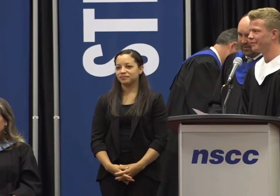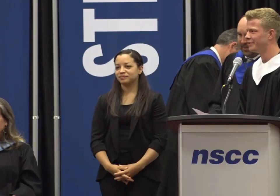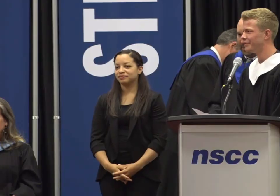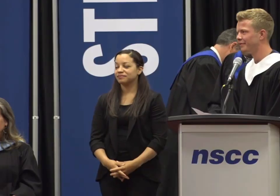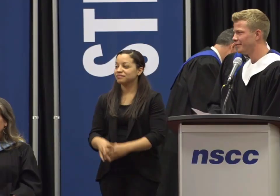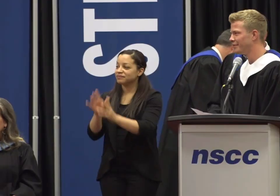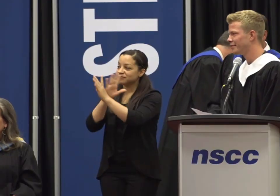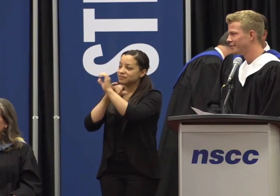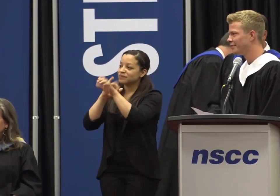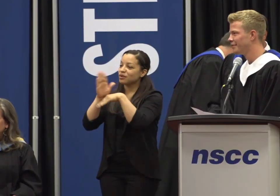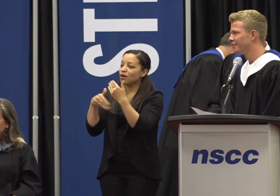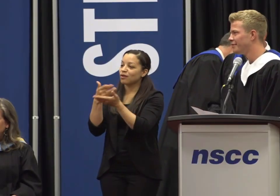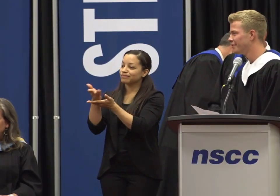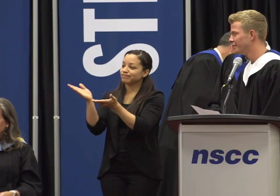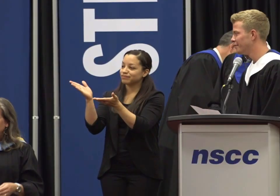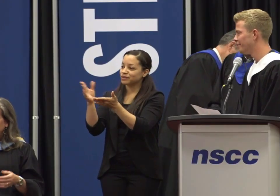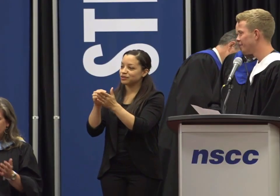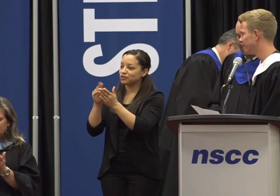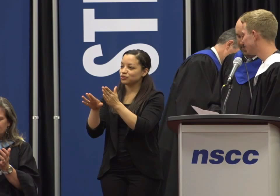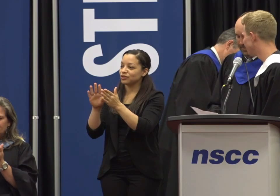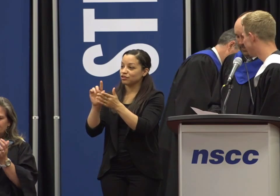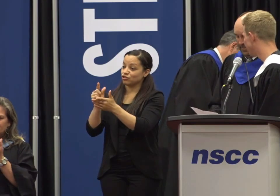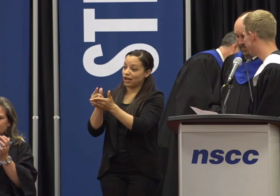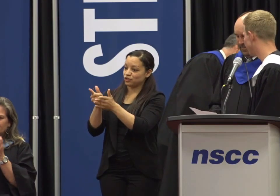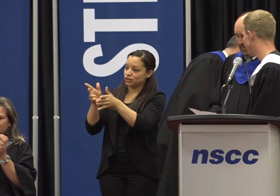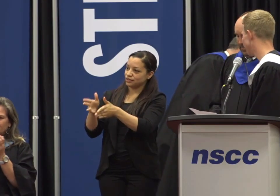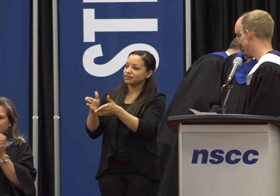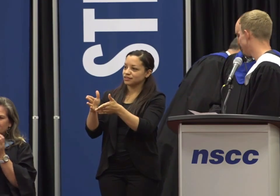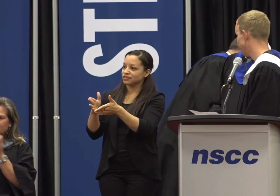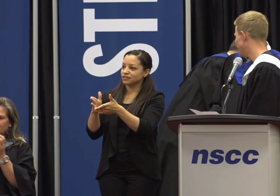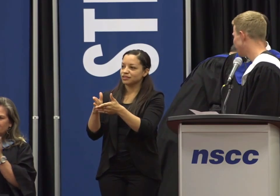Mr. President, the graduates of the machining program.